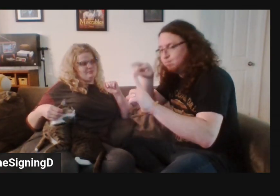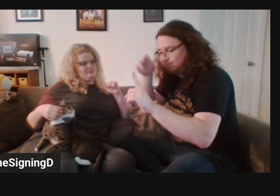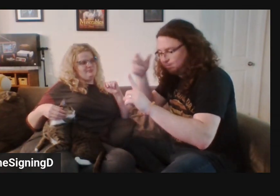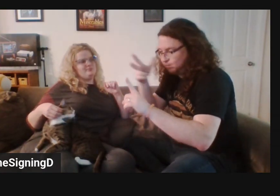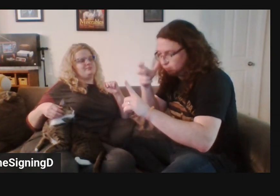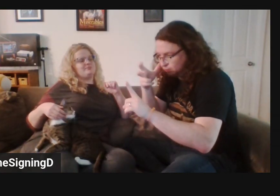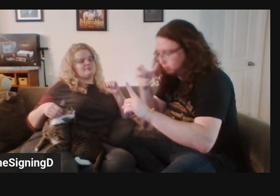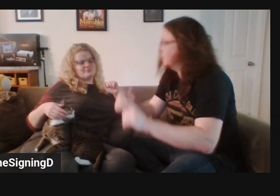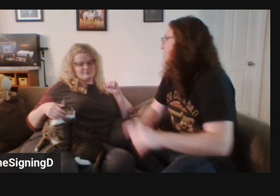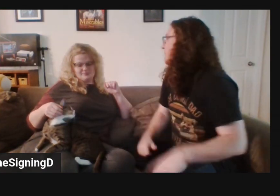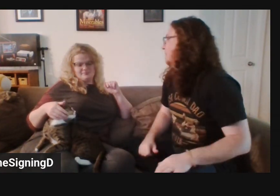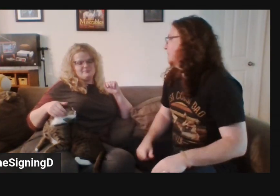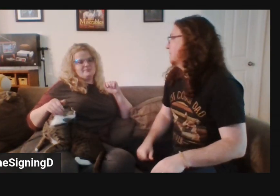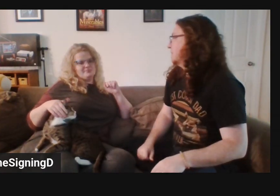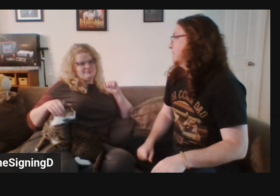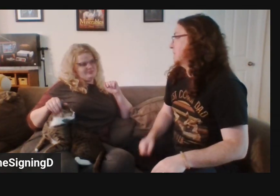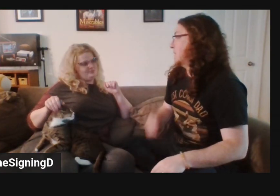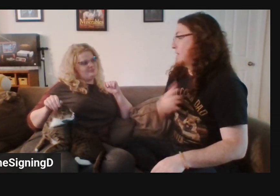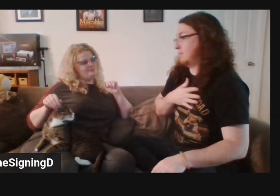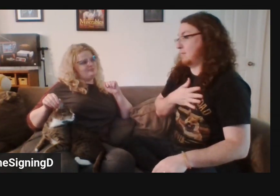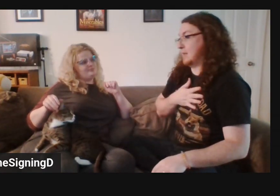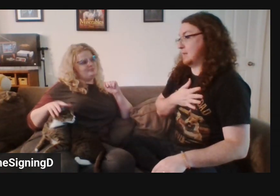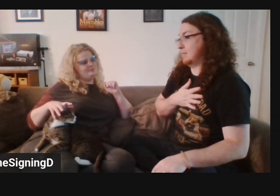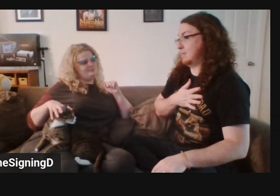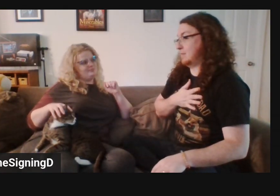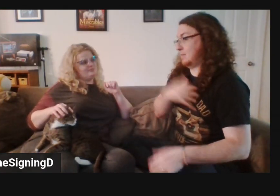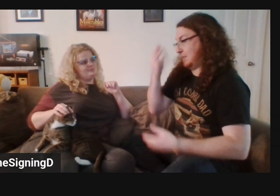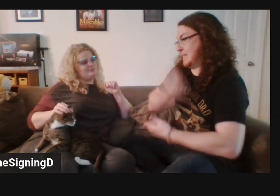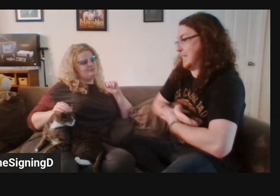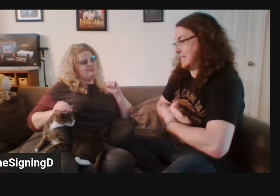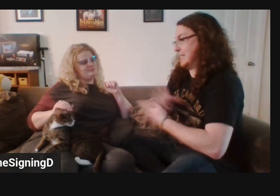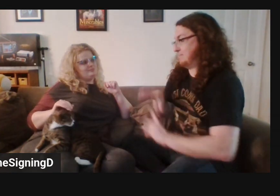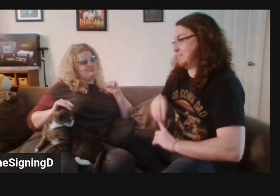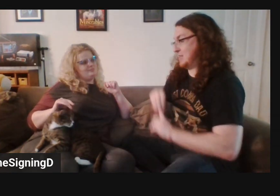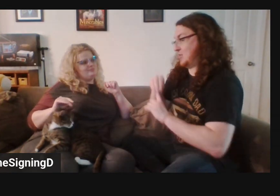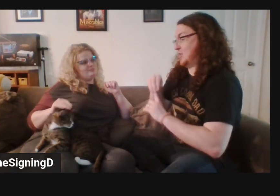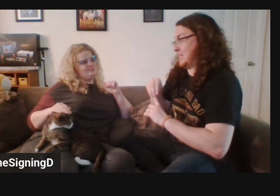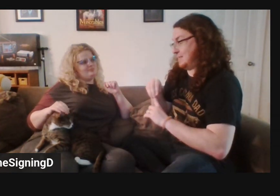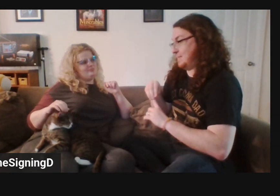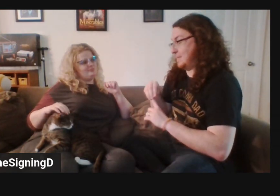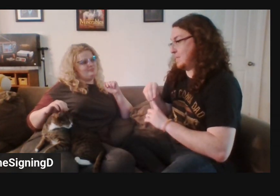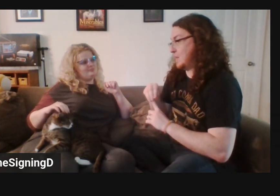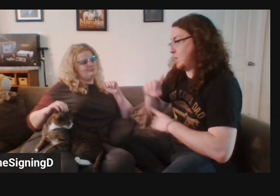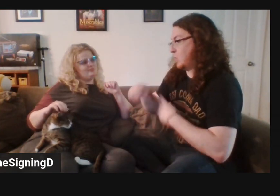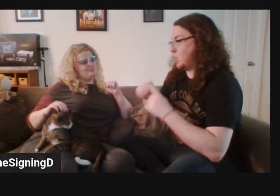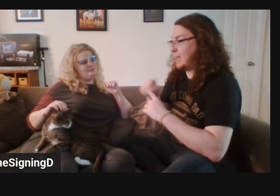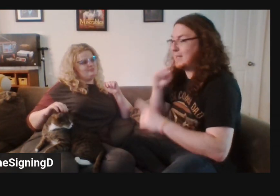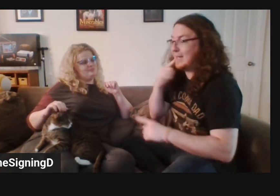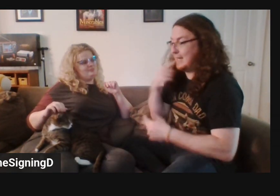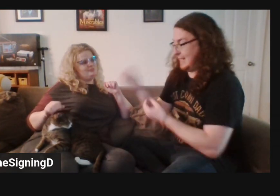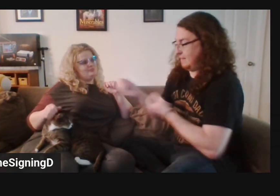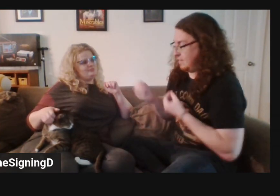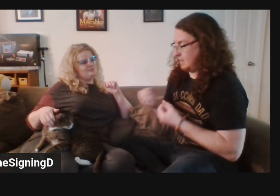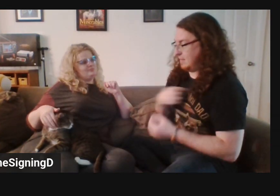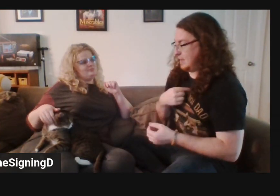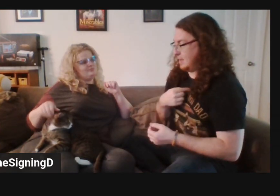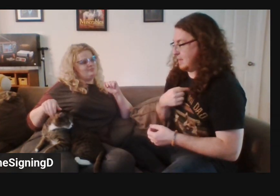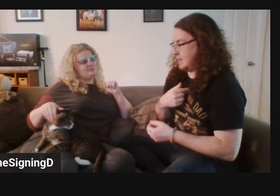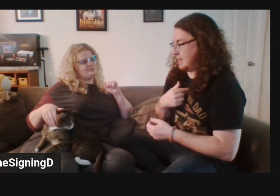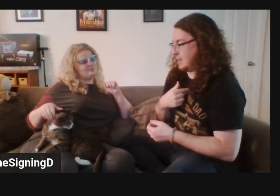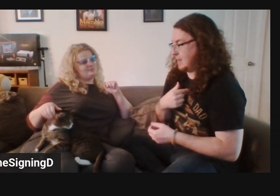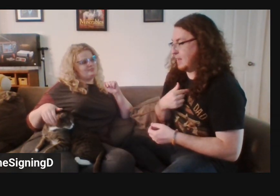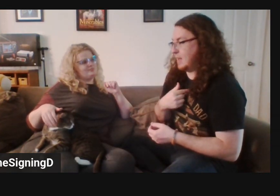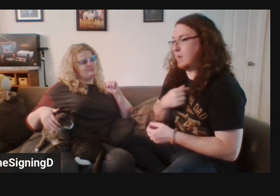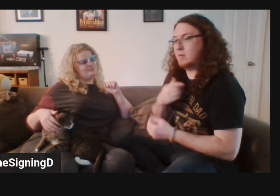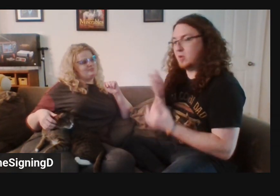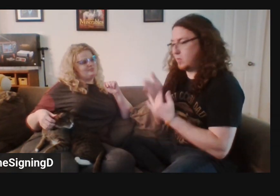Yeah. Digby, my son, especially, and that's when Candy gifted him to me, and I was